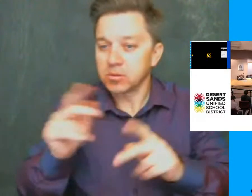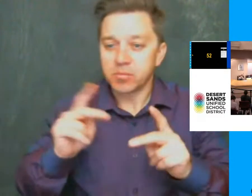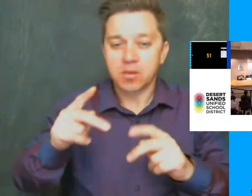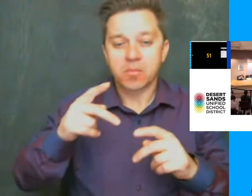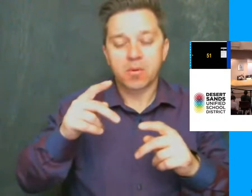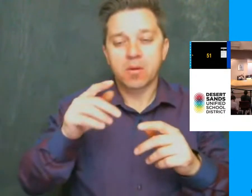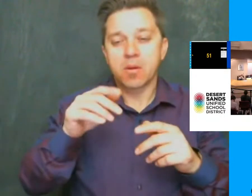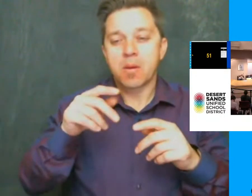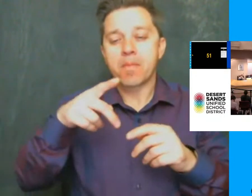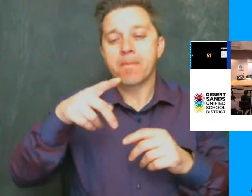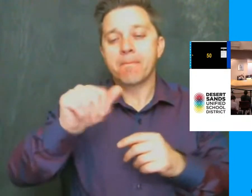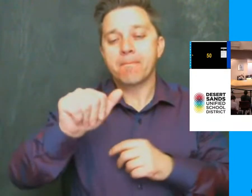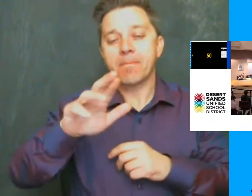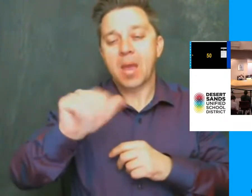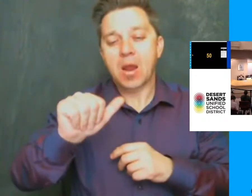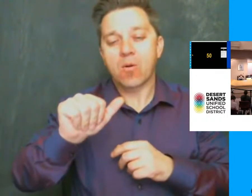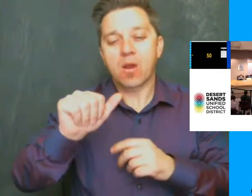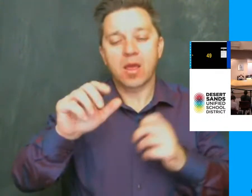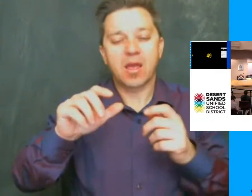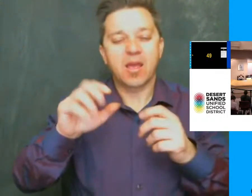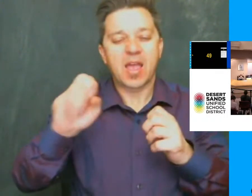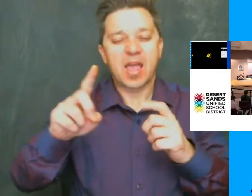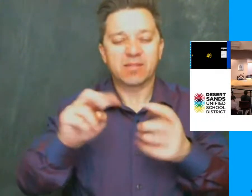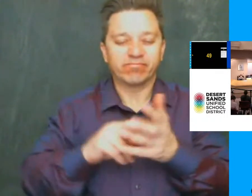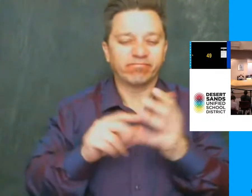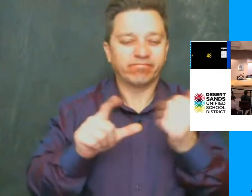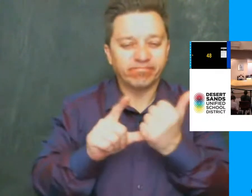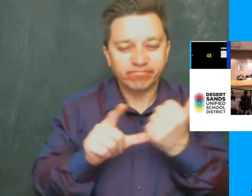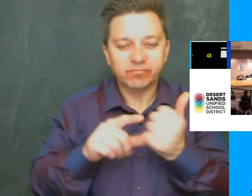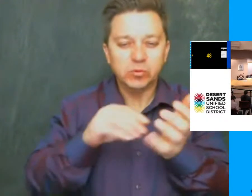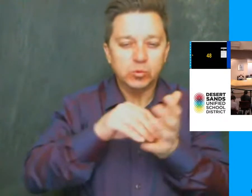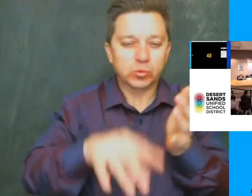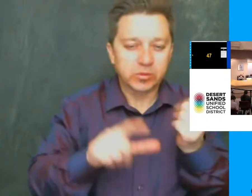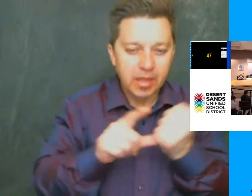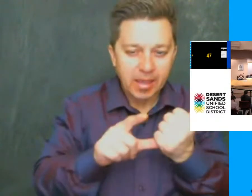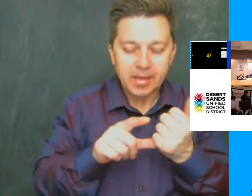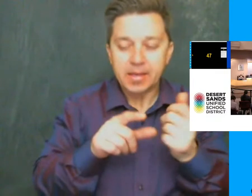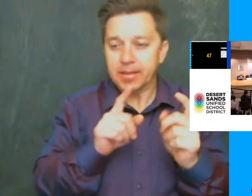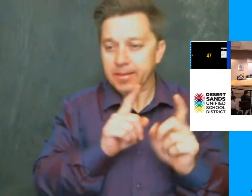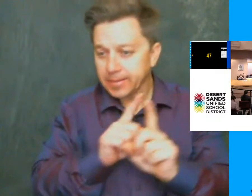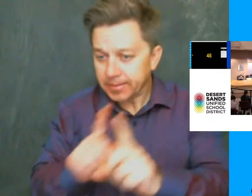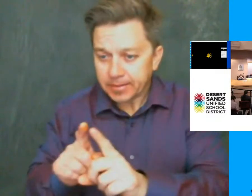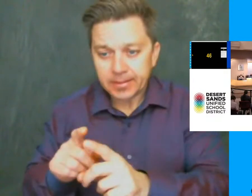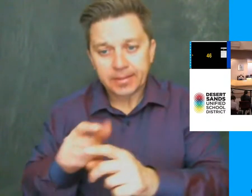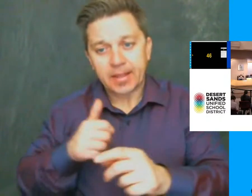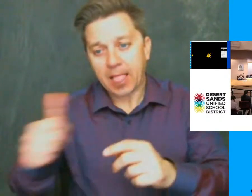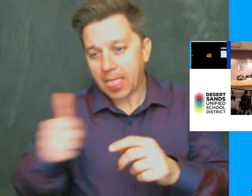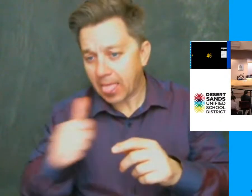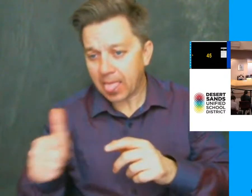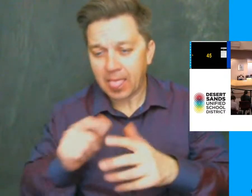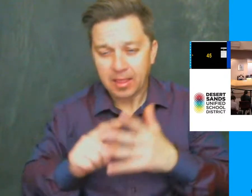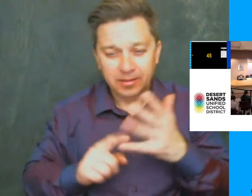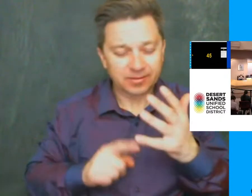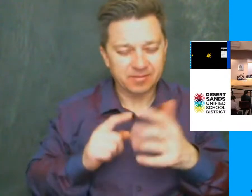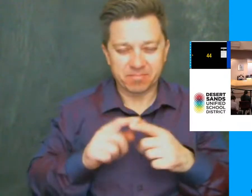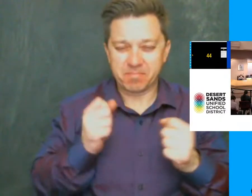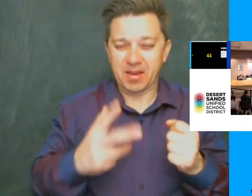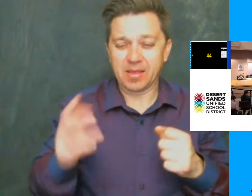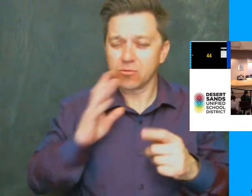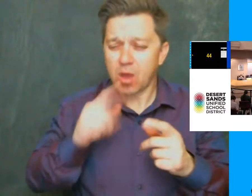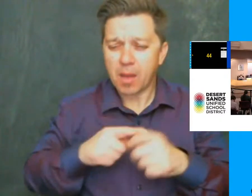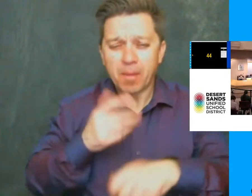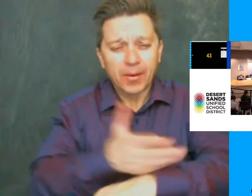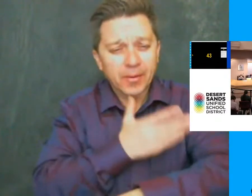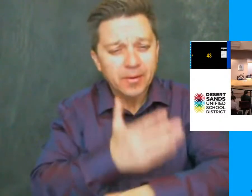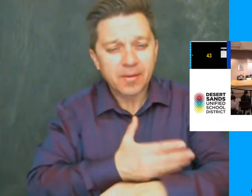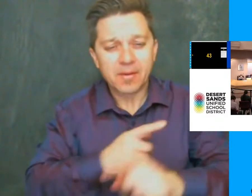bus drivers sitting on those buses without them running, without AC. So we talk about the modernization, but you also